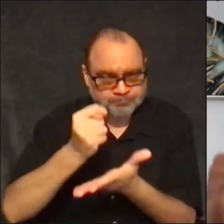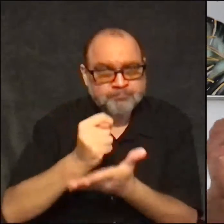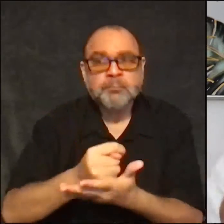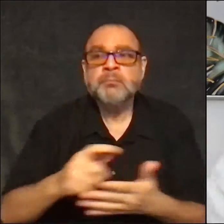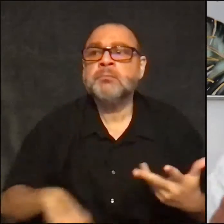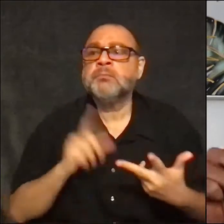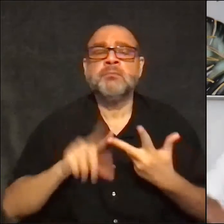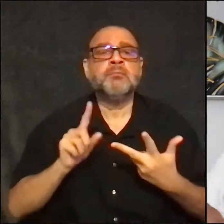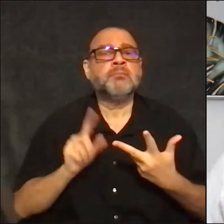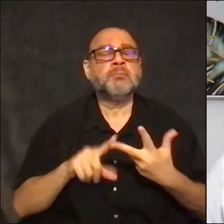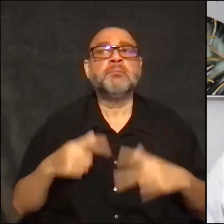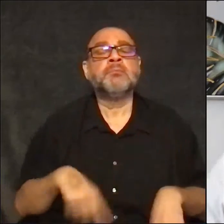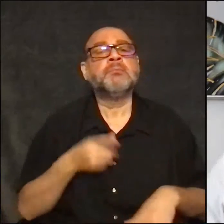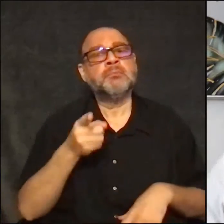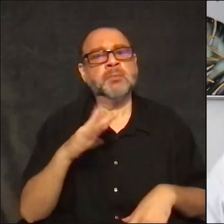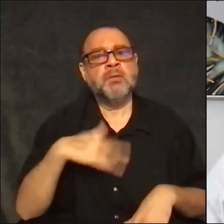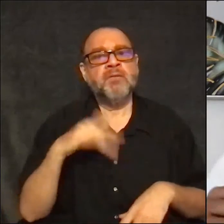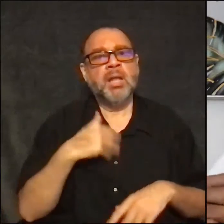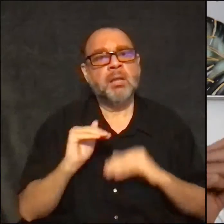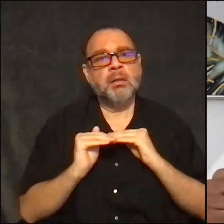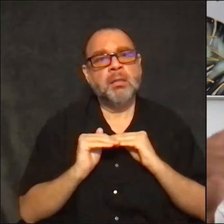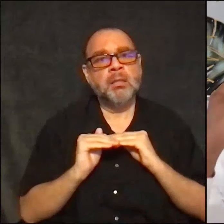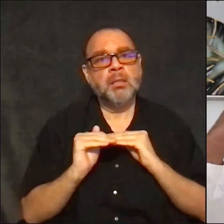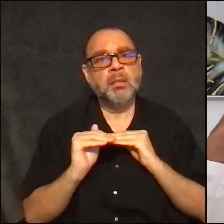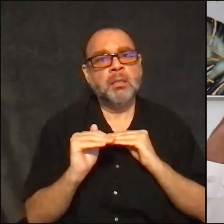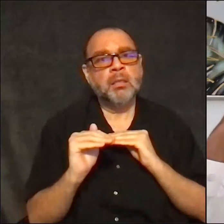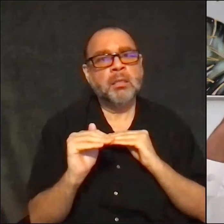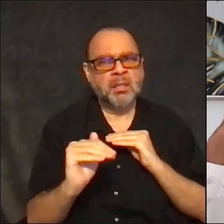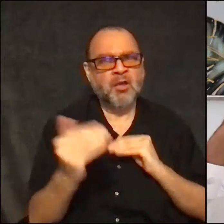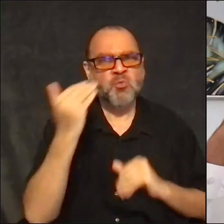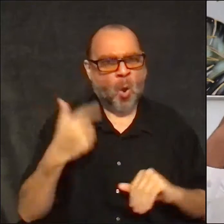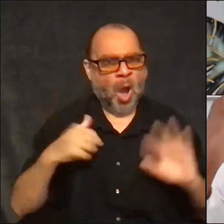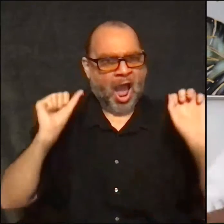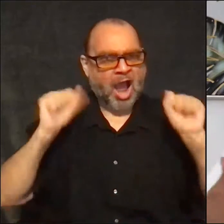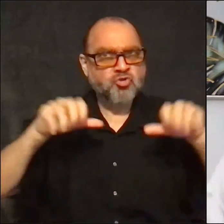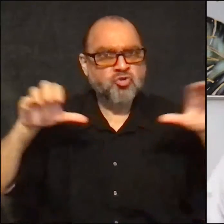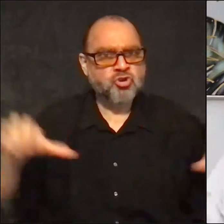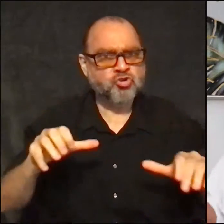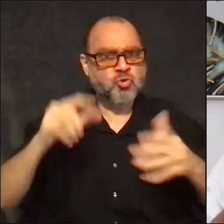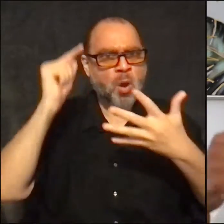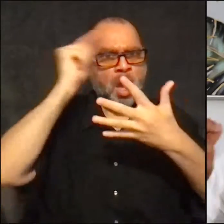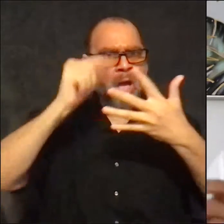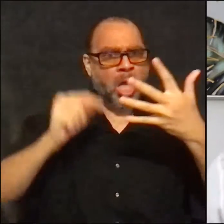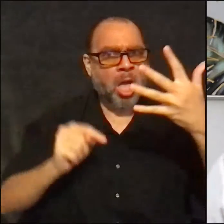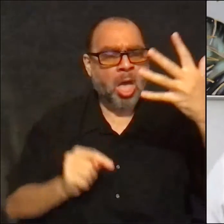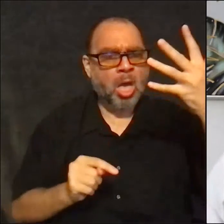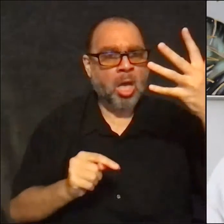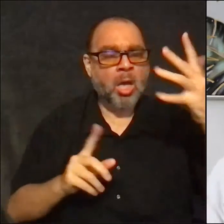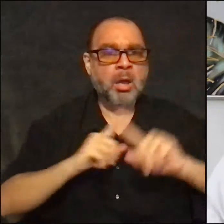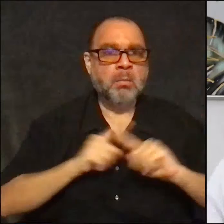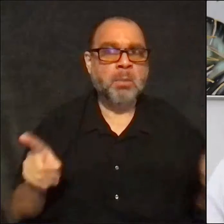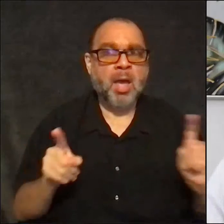potential. Just that can create mental health concerns and problems if you're not living